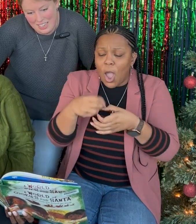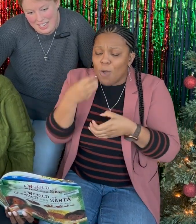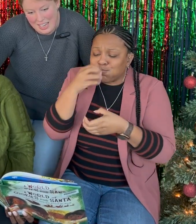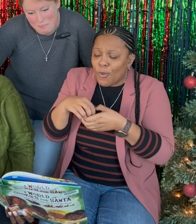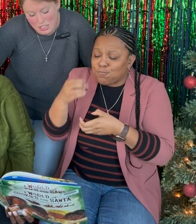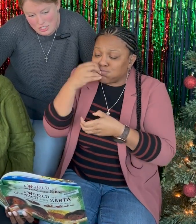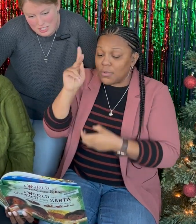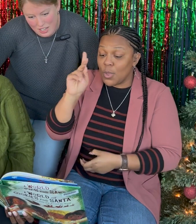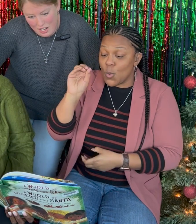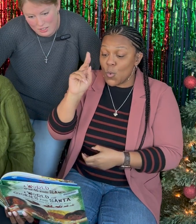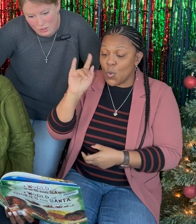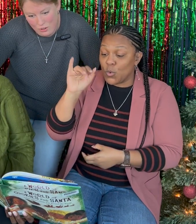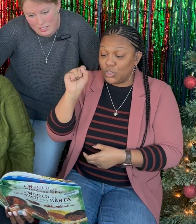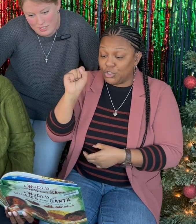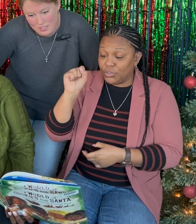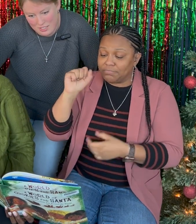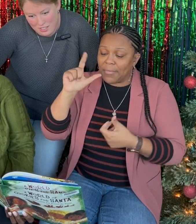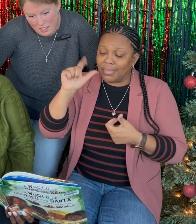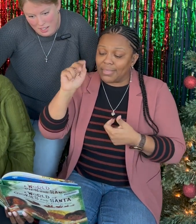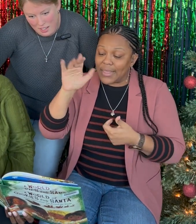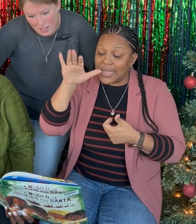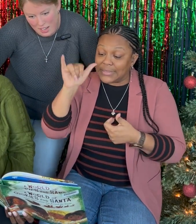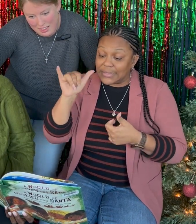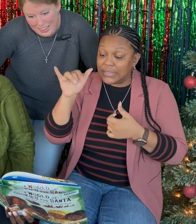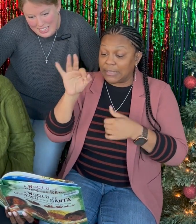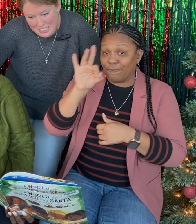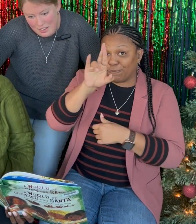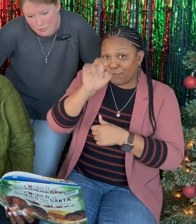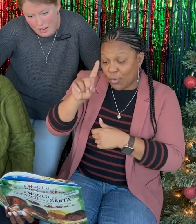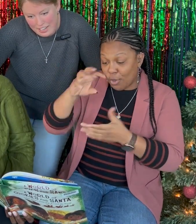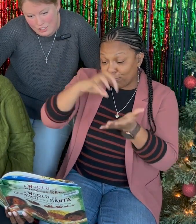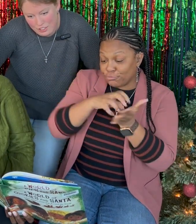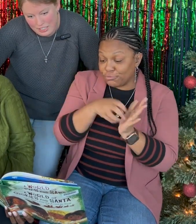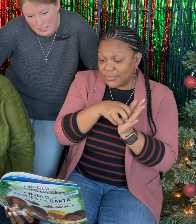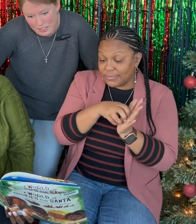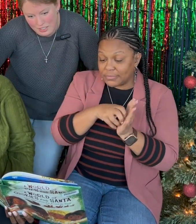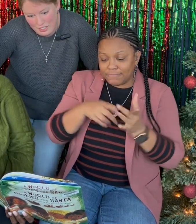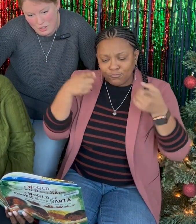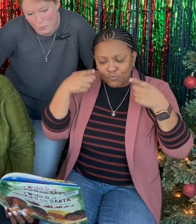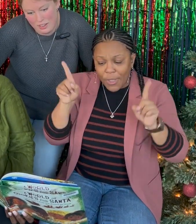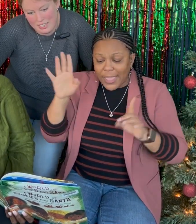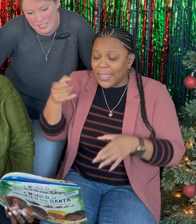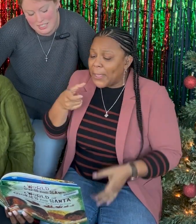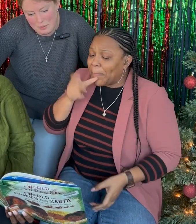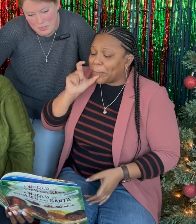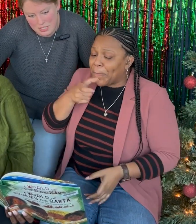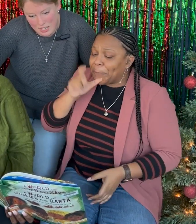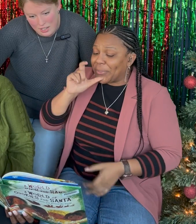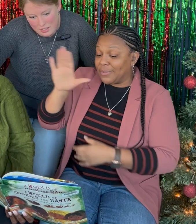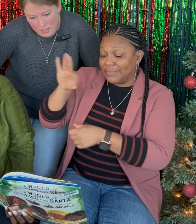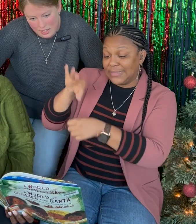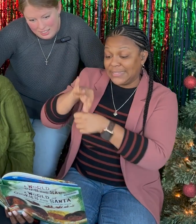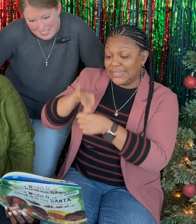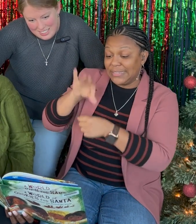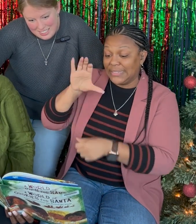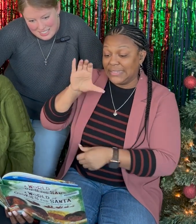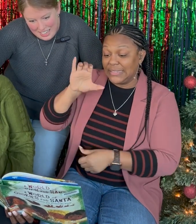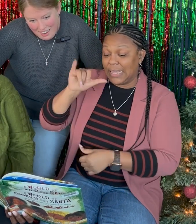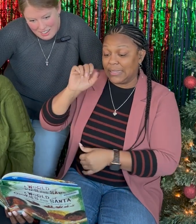stockings. He munches on cookies, a lacy fried cookie, while he sips